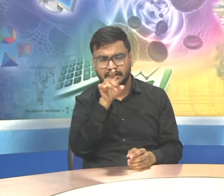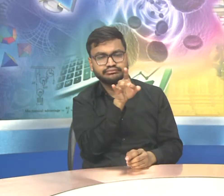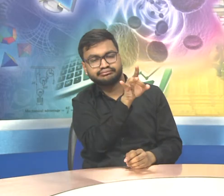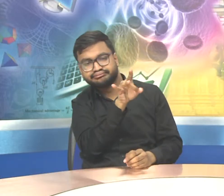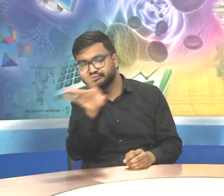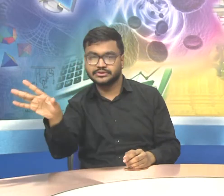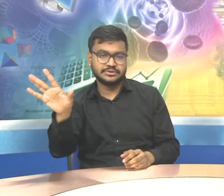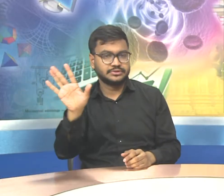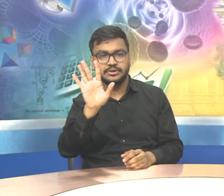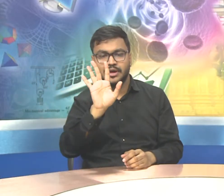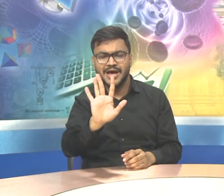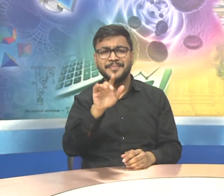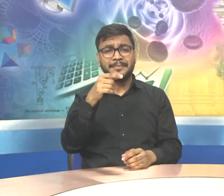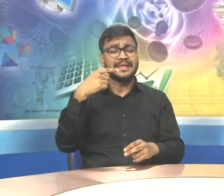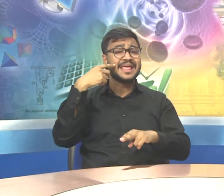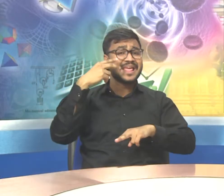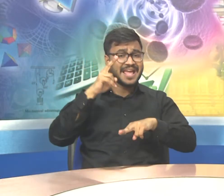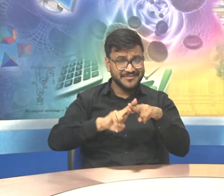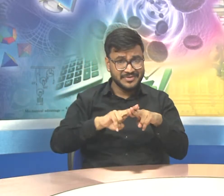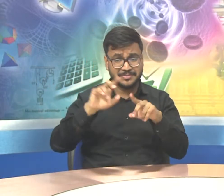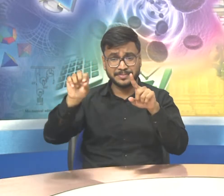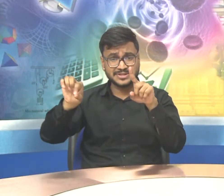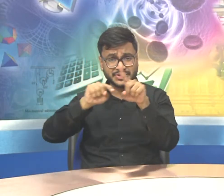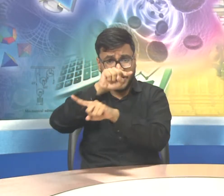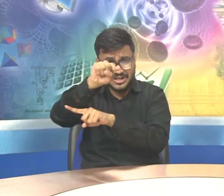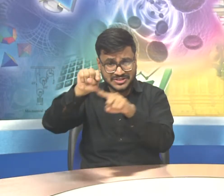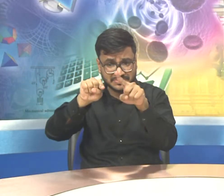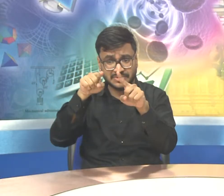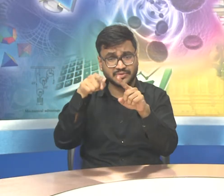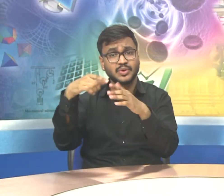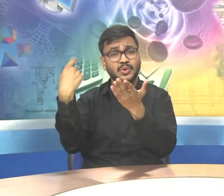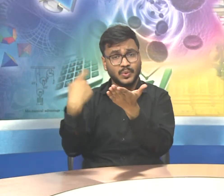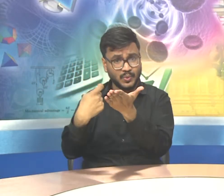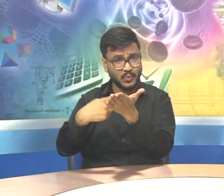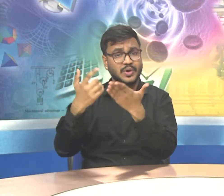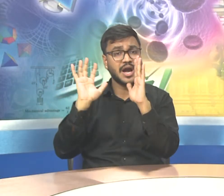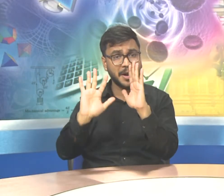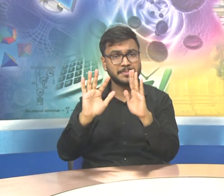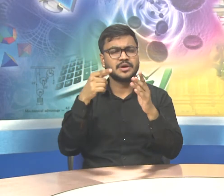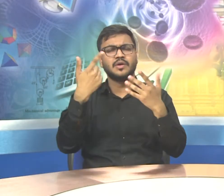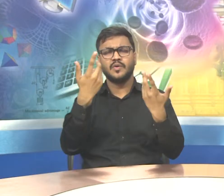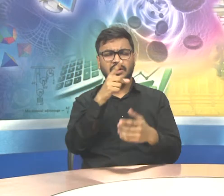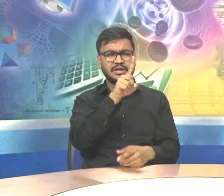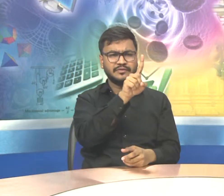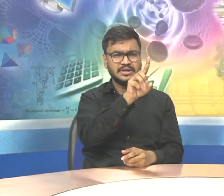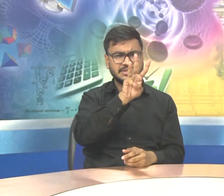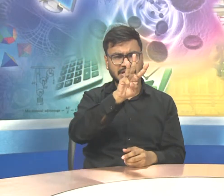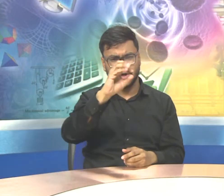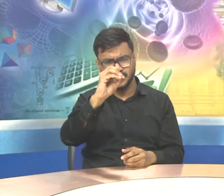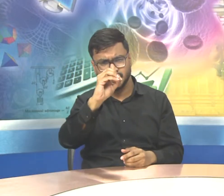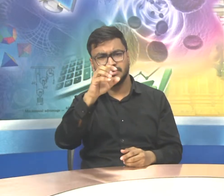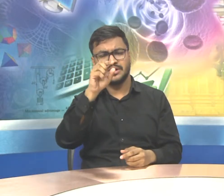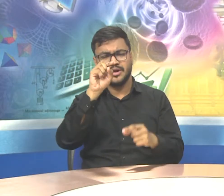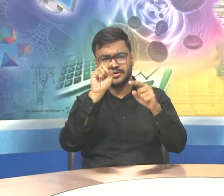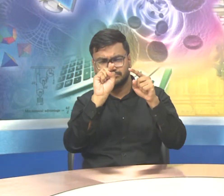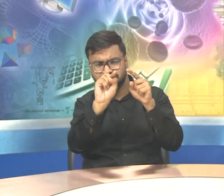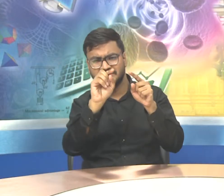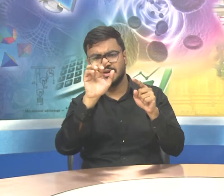So the answer will be 130, as the remainder 0.29 is less